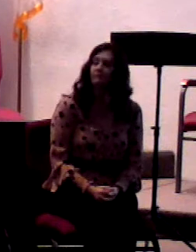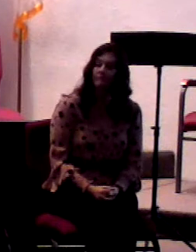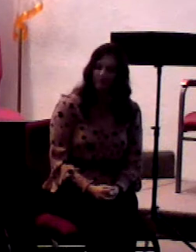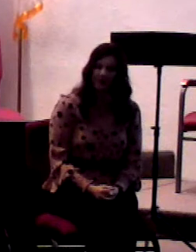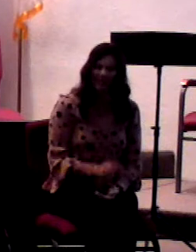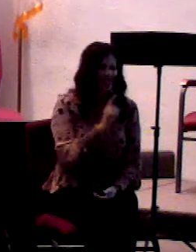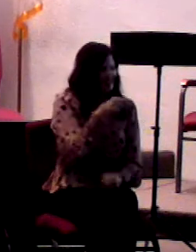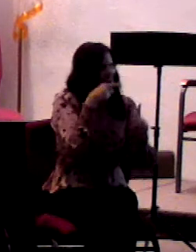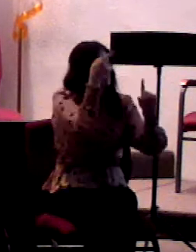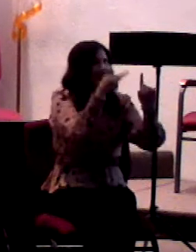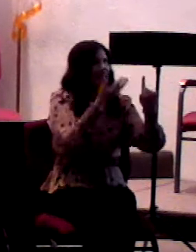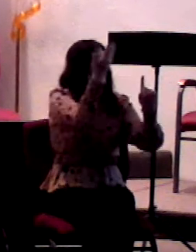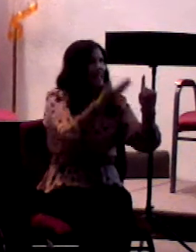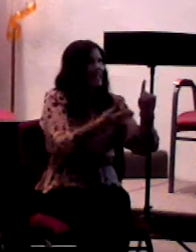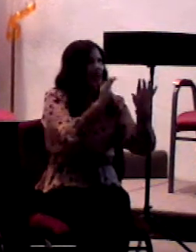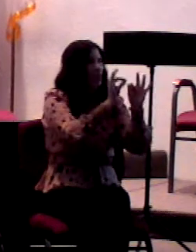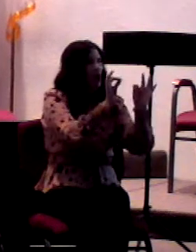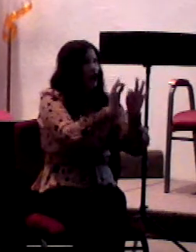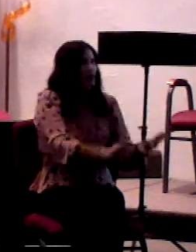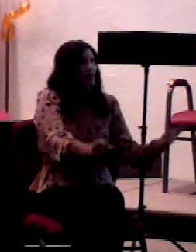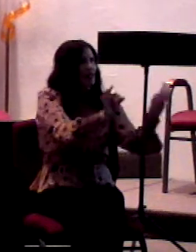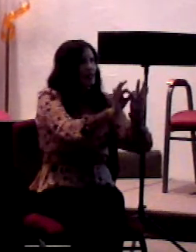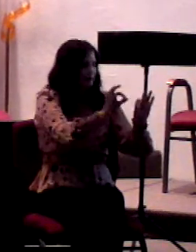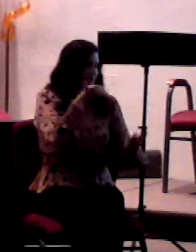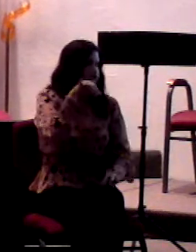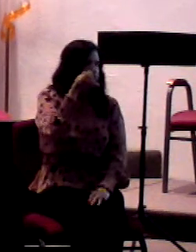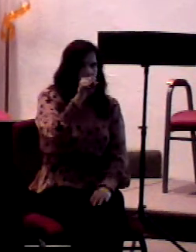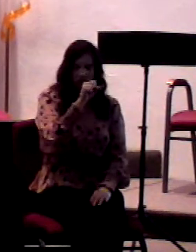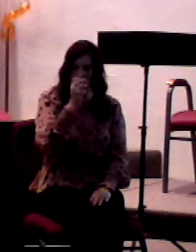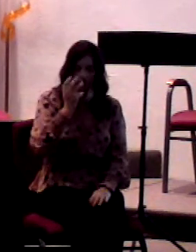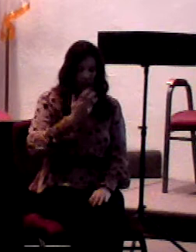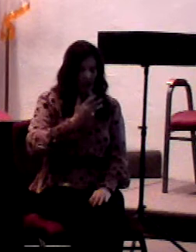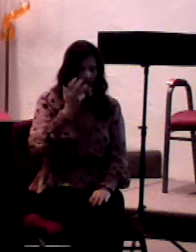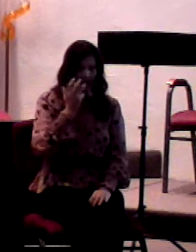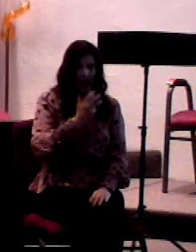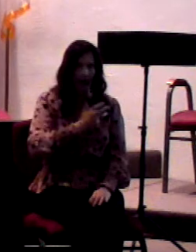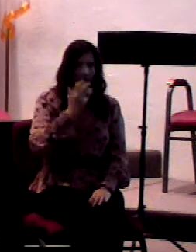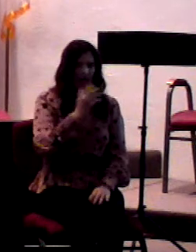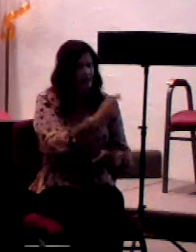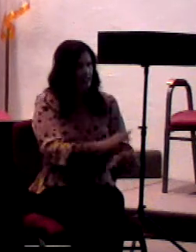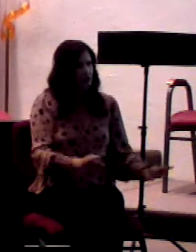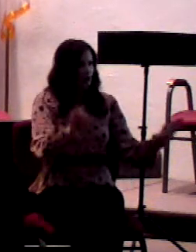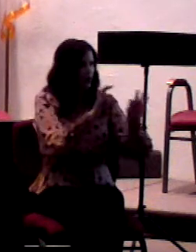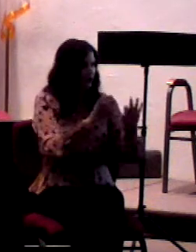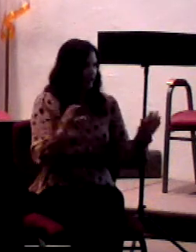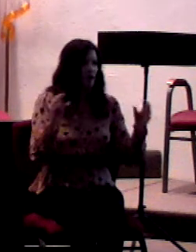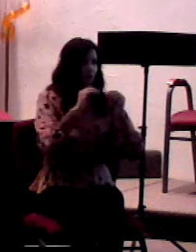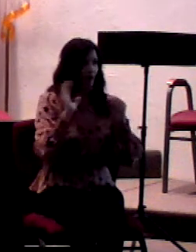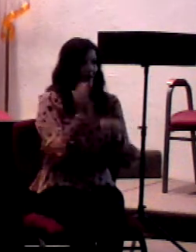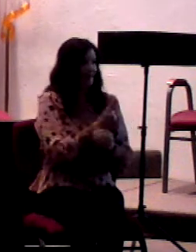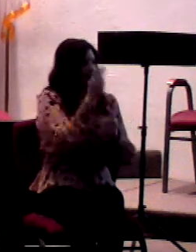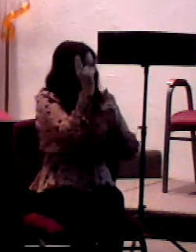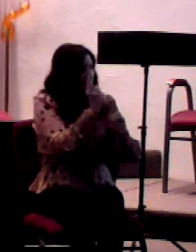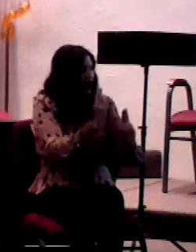Is he worthy? Oh, yes. He is so worthy of that and much more of our honor,